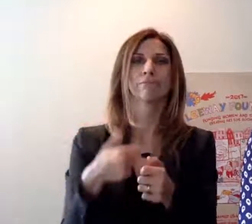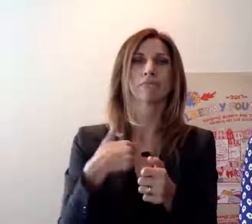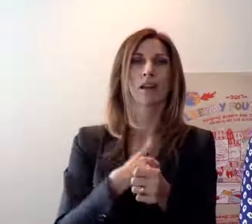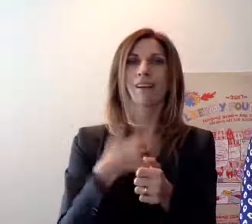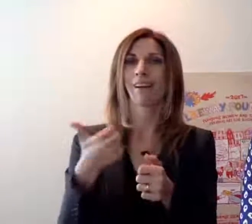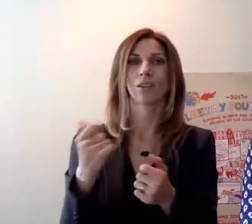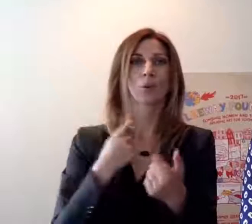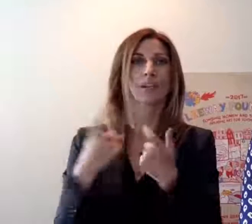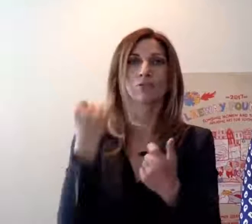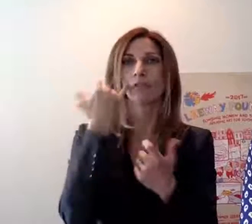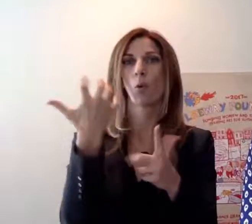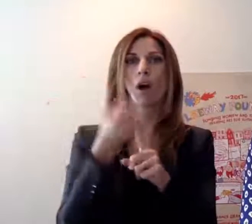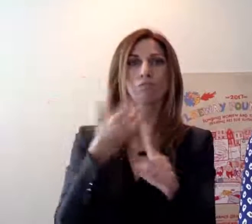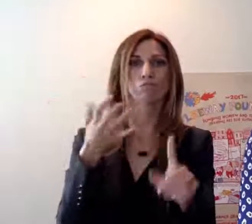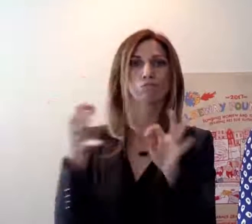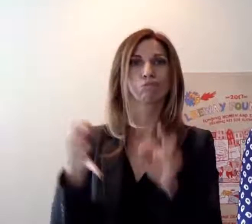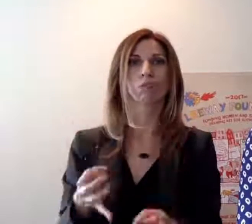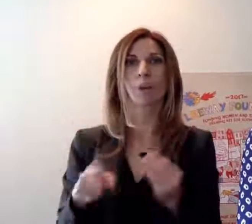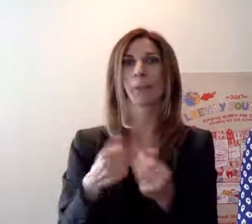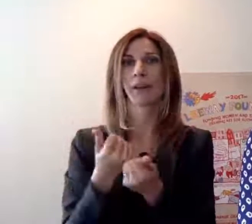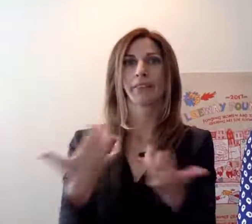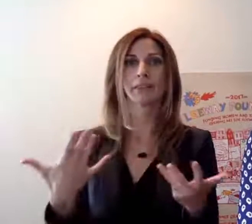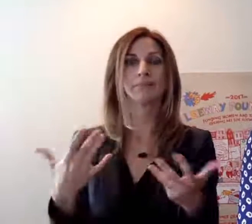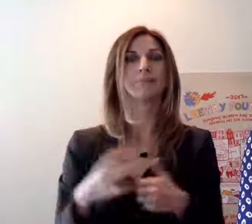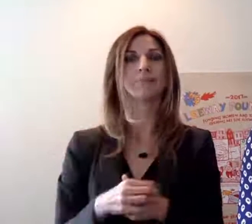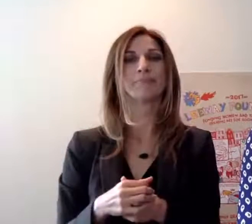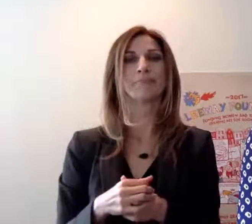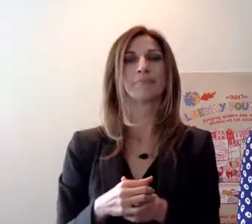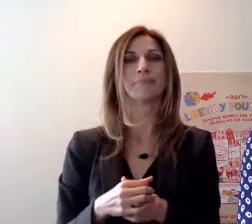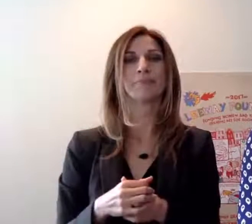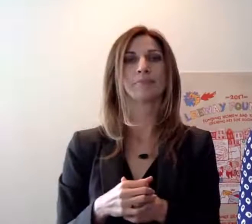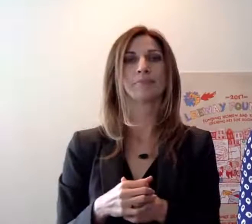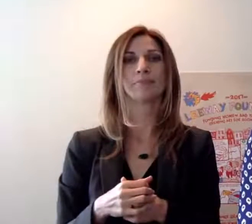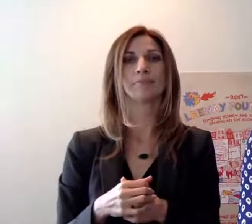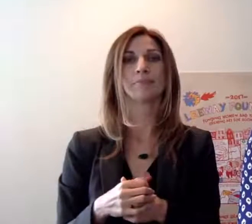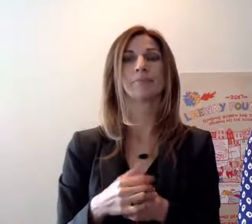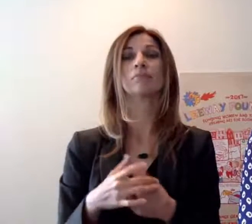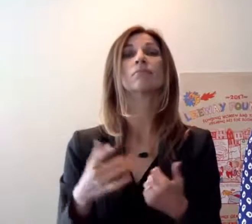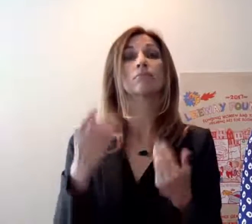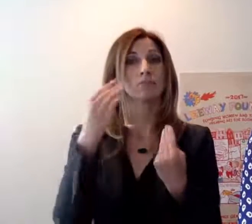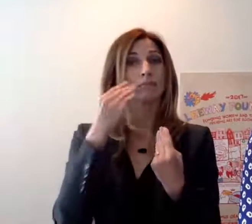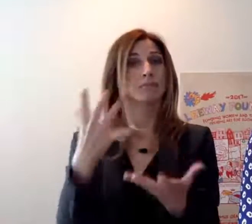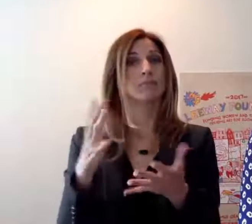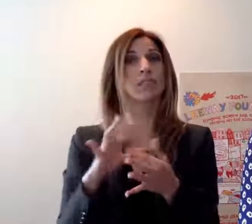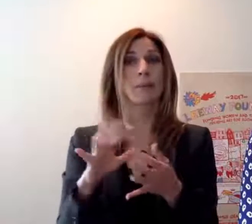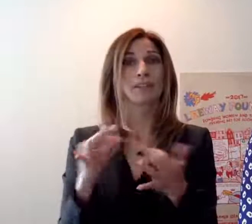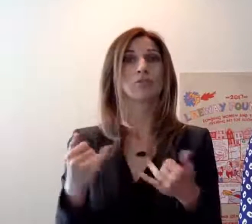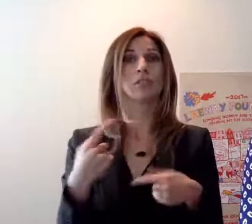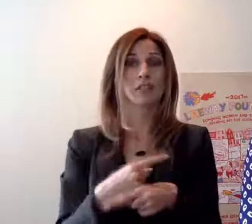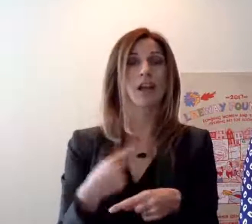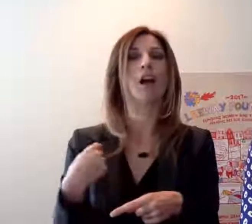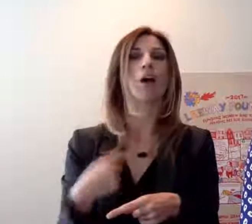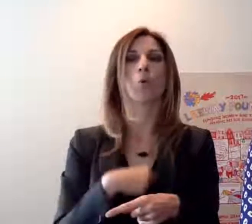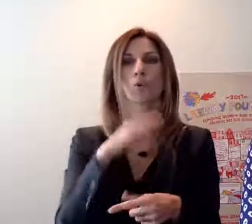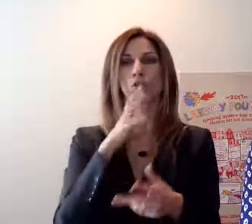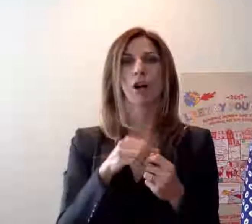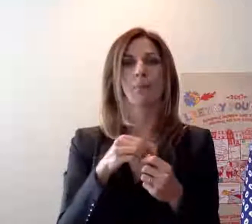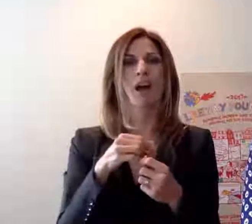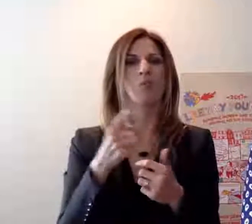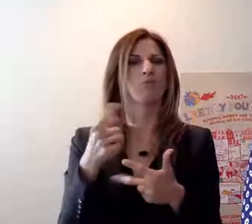like me to go into more detail about. So as I mentioned, today we're going to focus on the